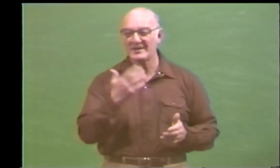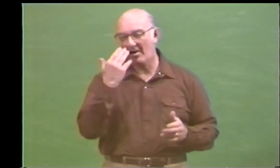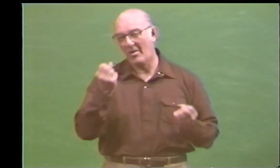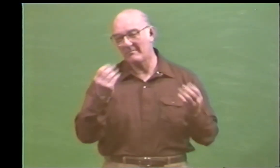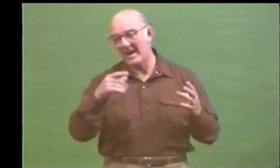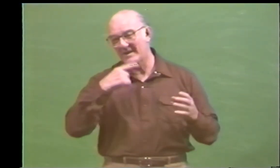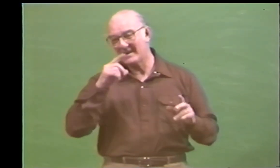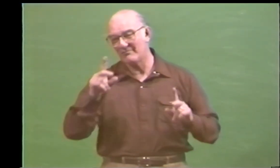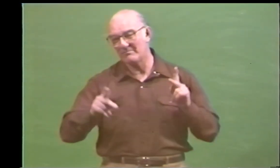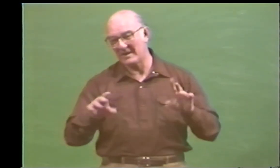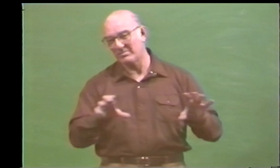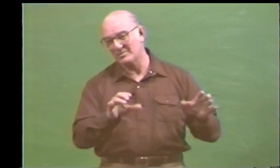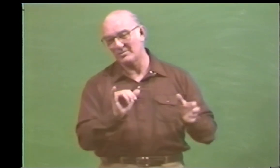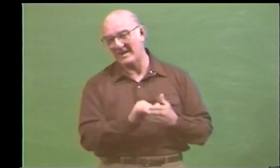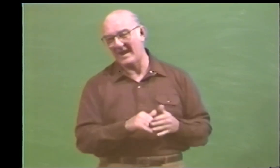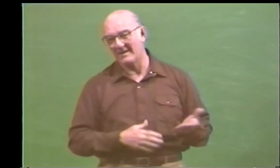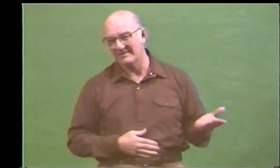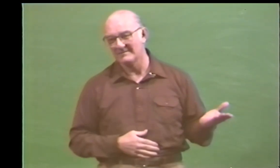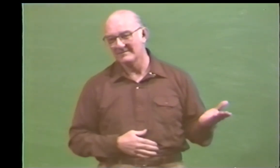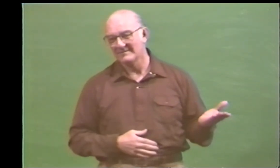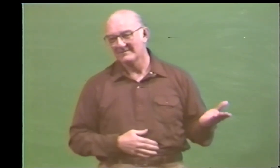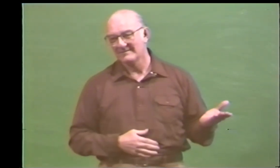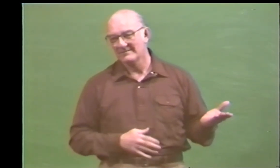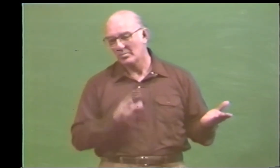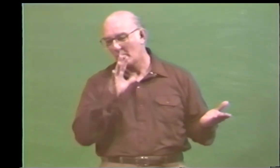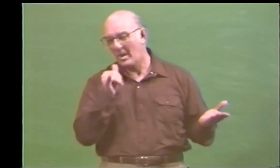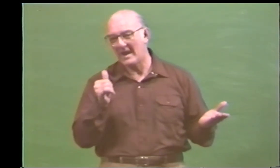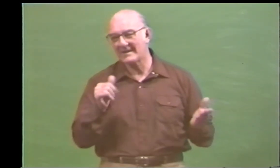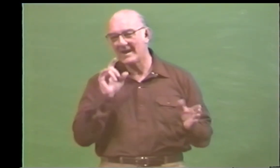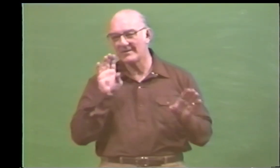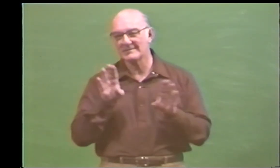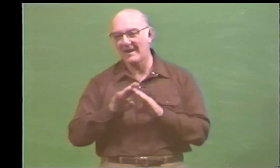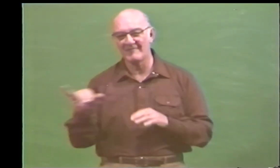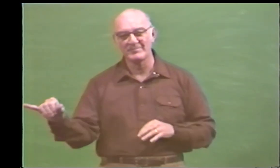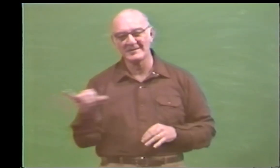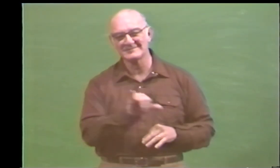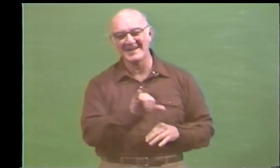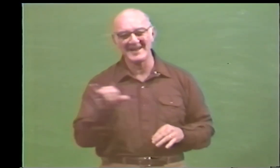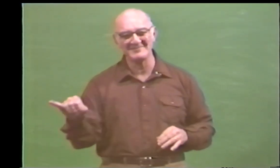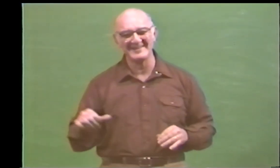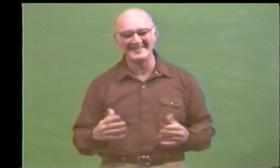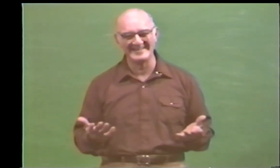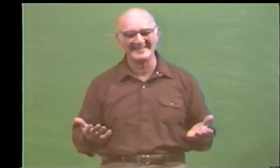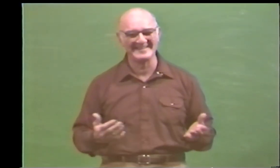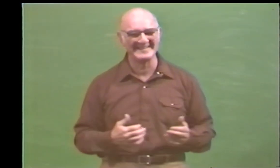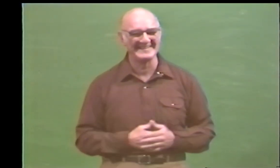know many hearing people do that. Why can't a deaf be the same?